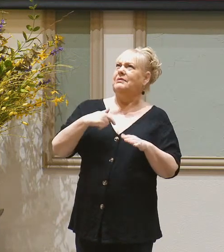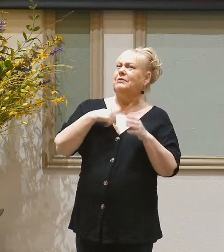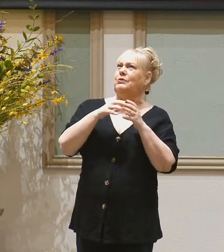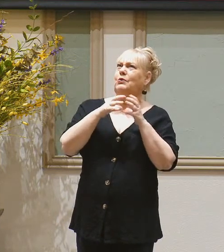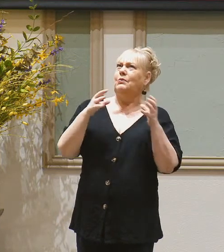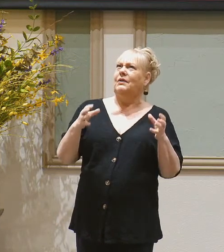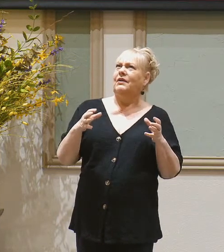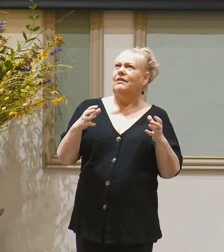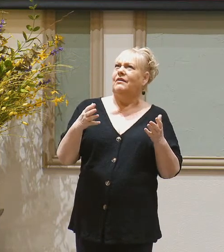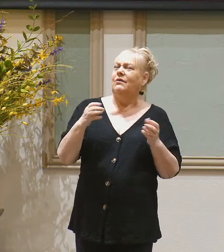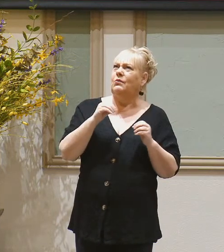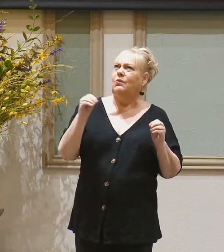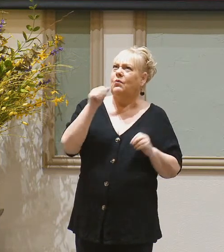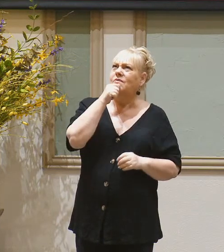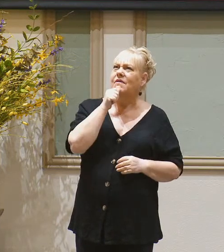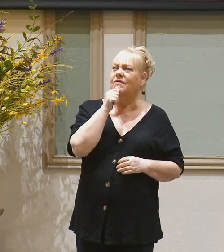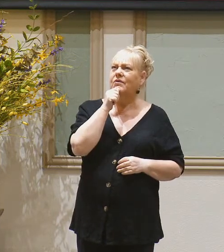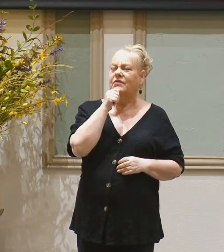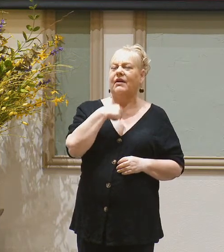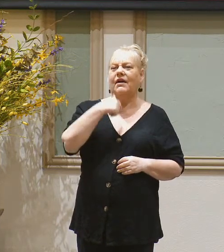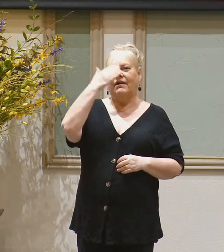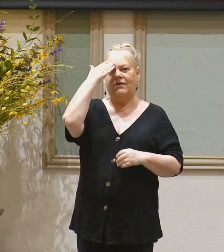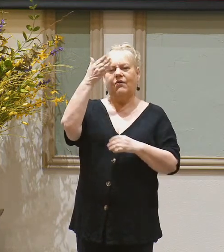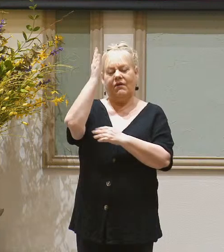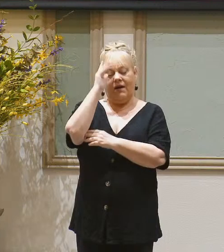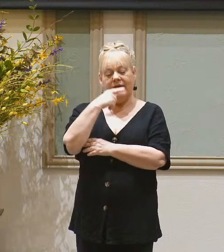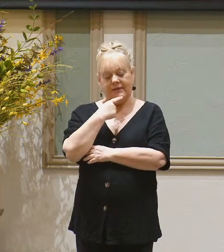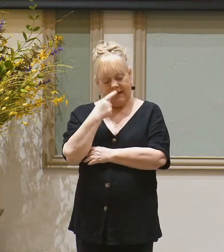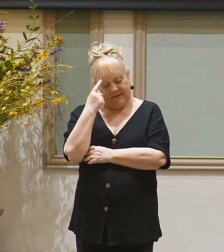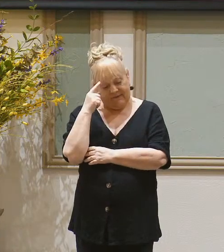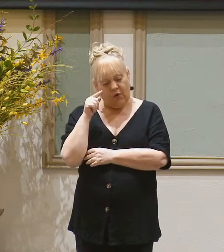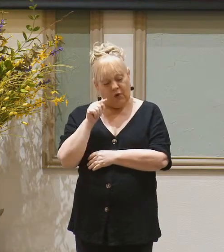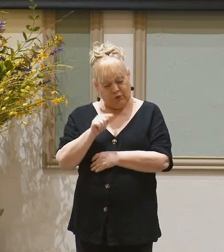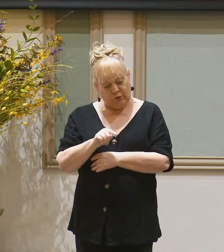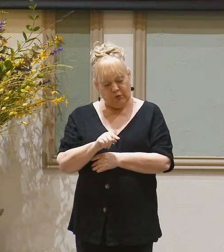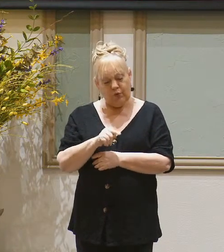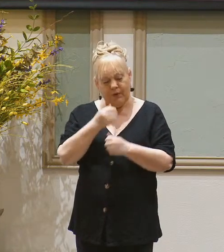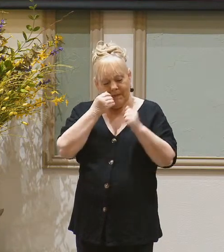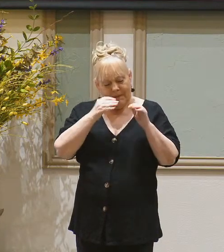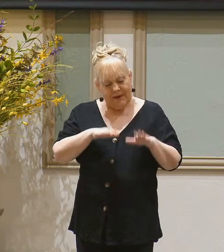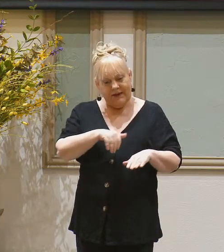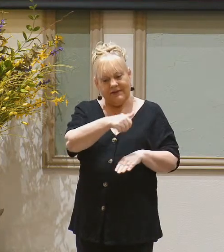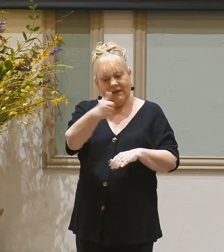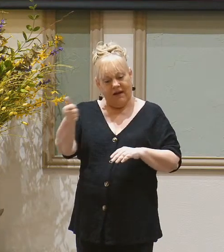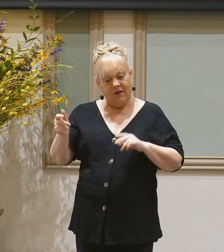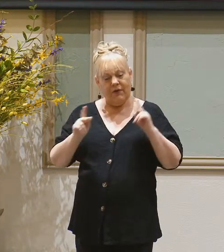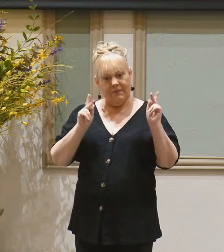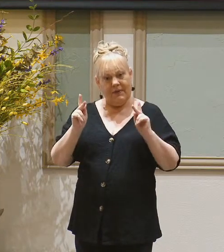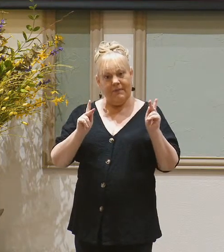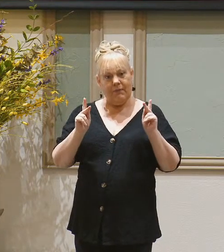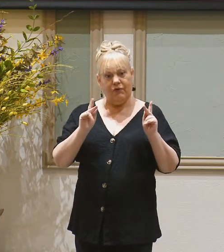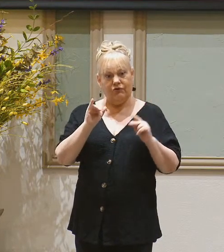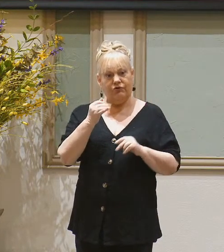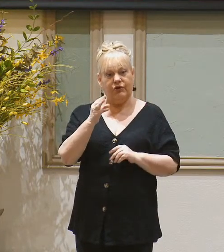much? And I know that he's saying, so you can be a blessing to others, Jim.